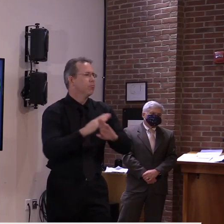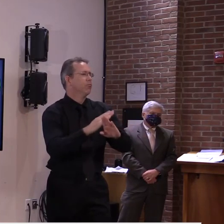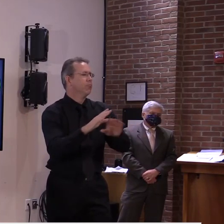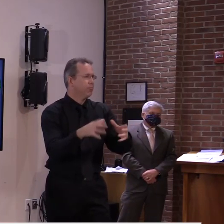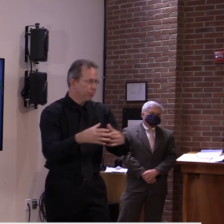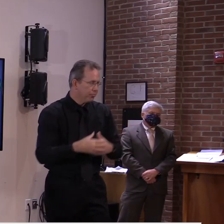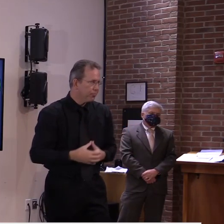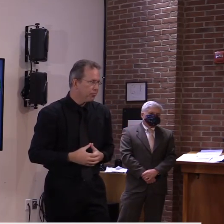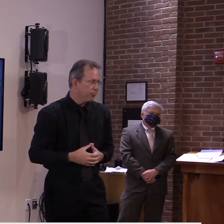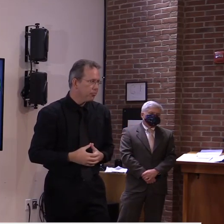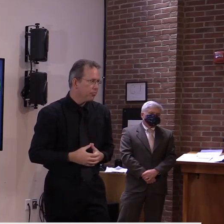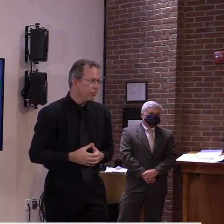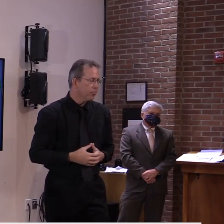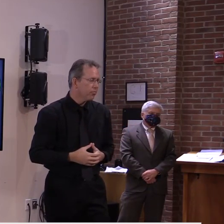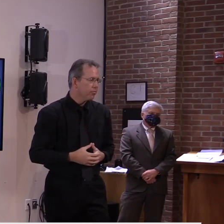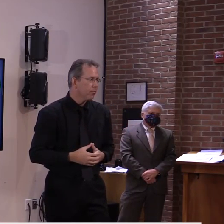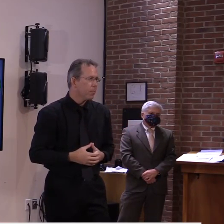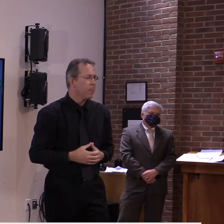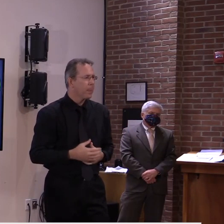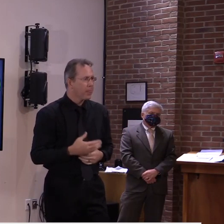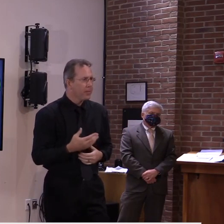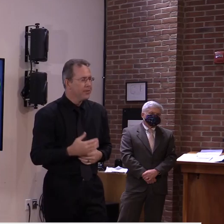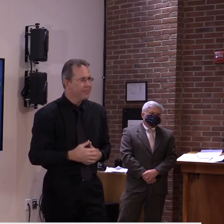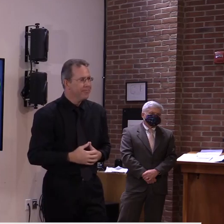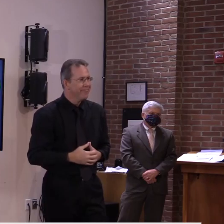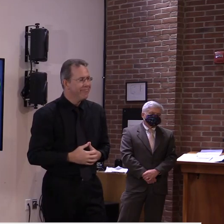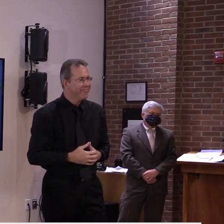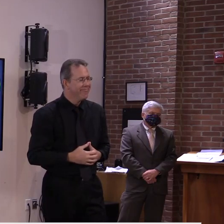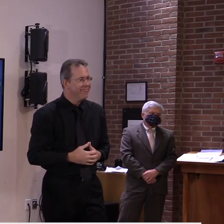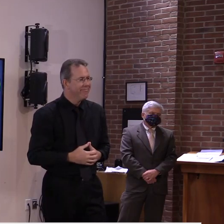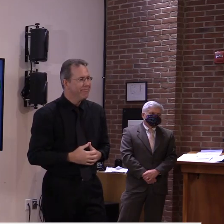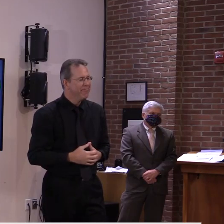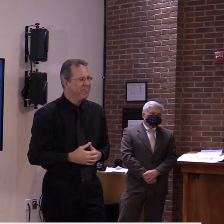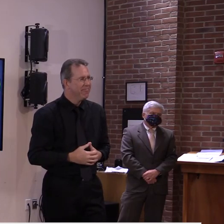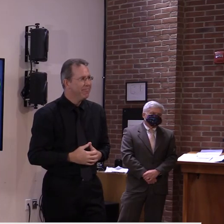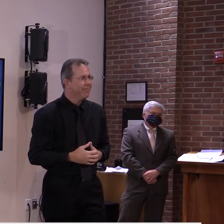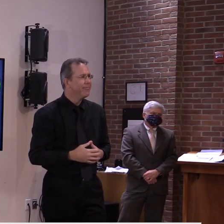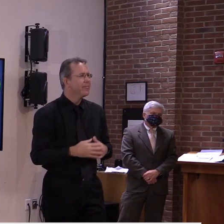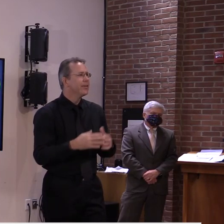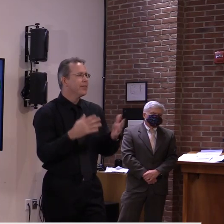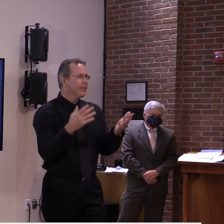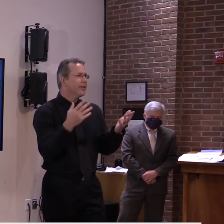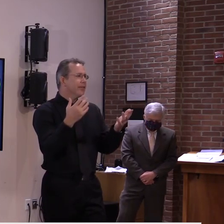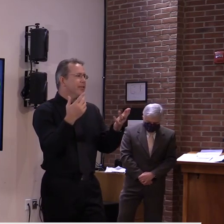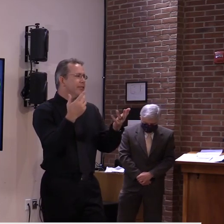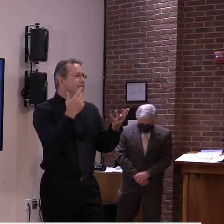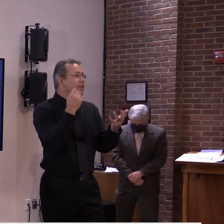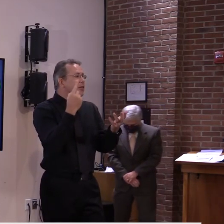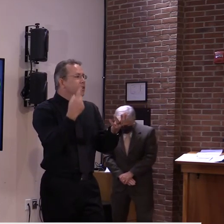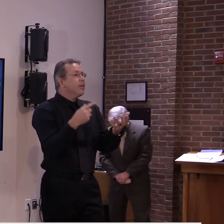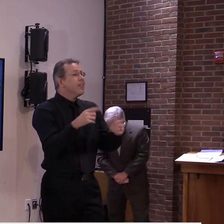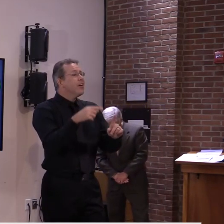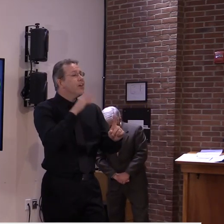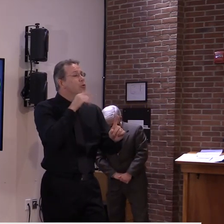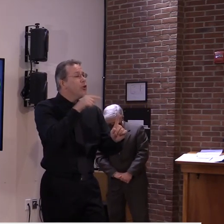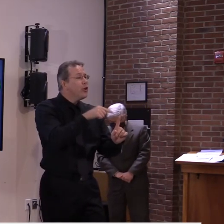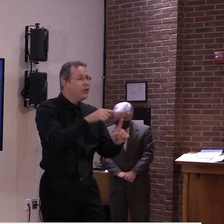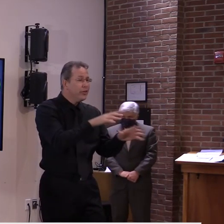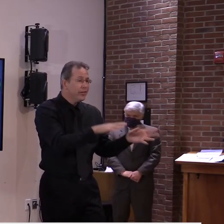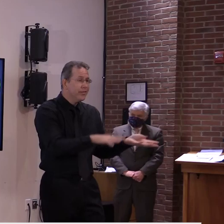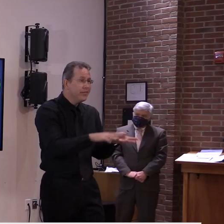to see a clinician, they could know if they could protect somebody else who might be more vulnerable than them in their community, and